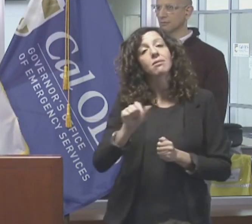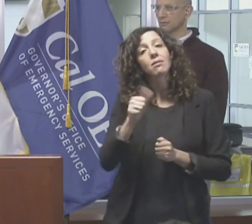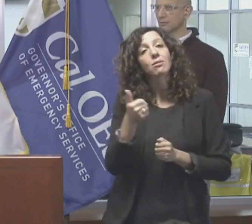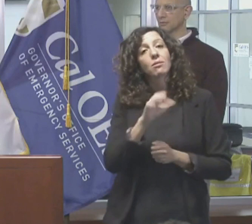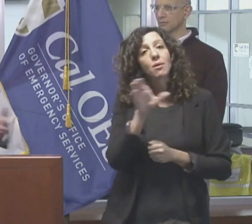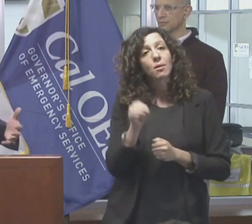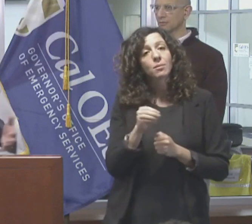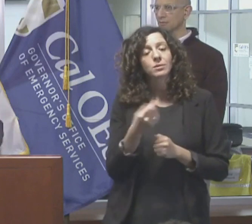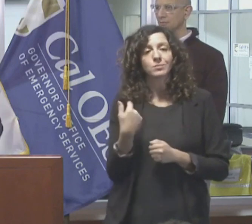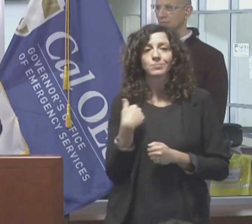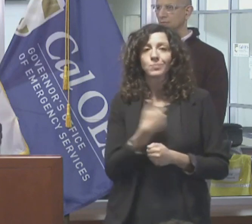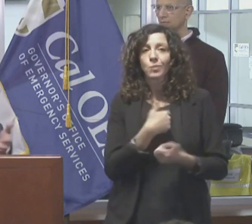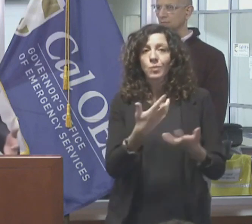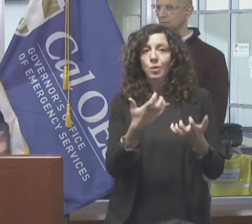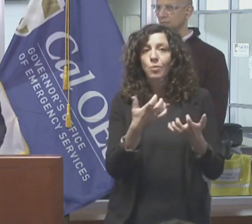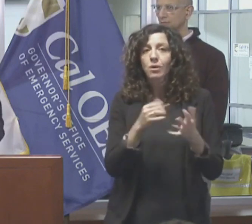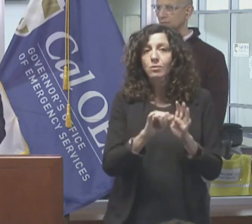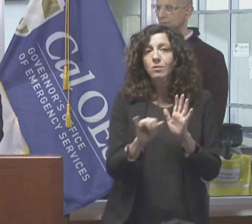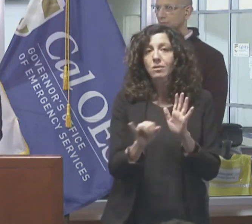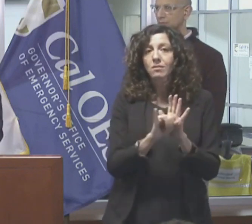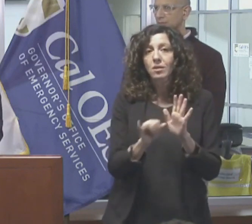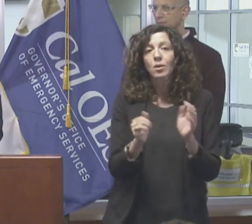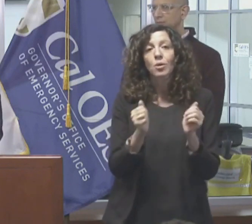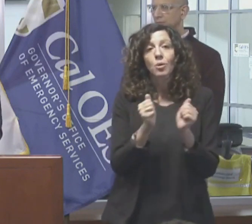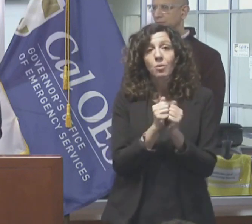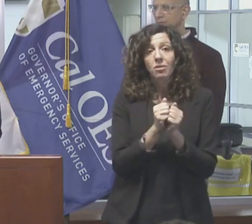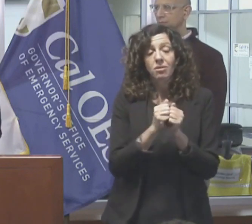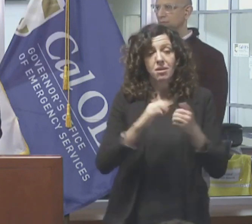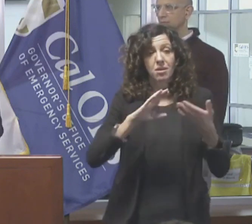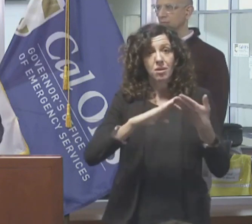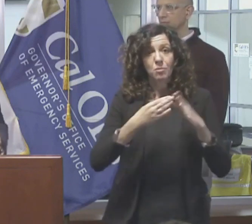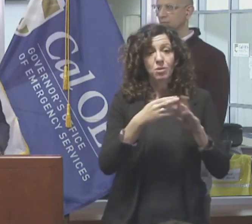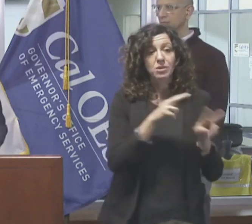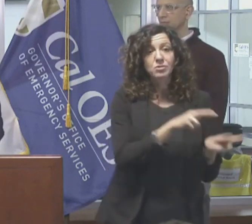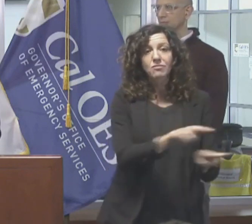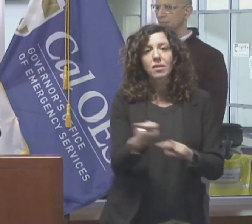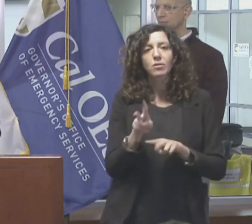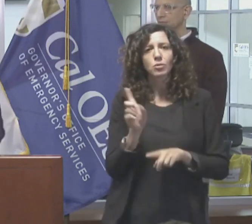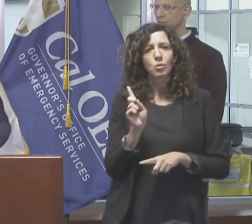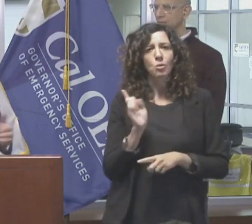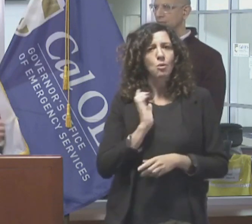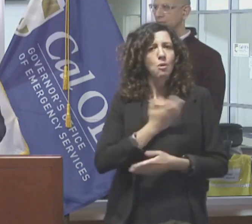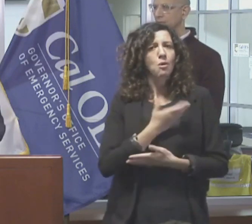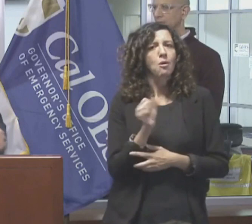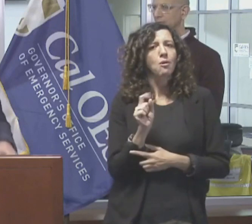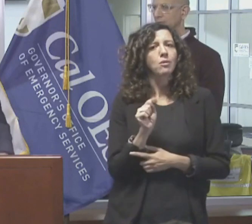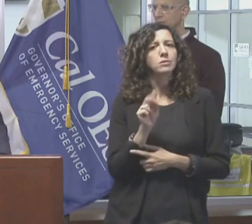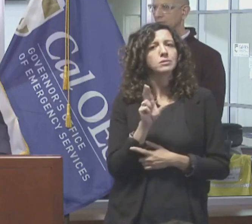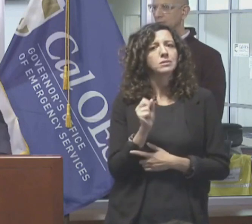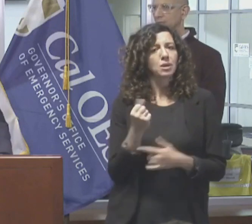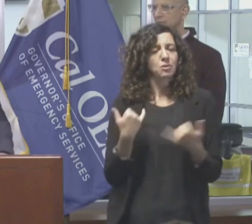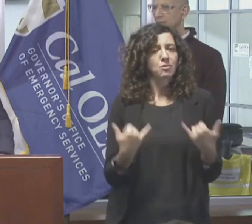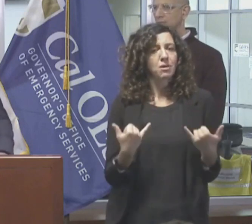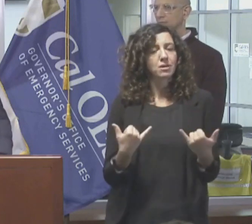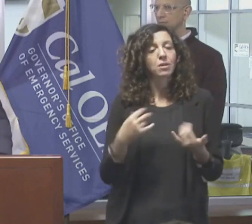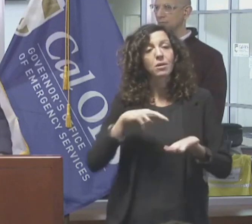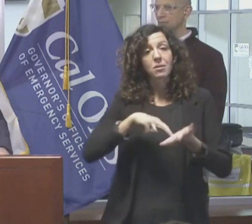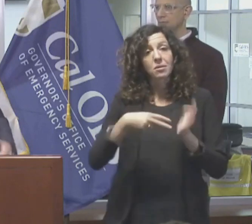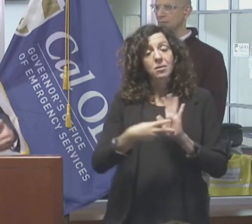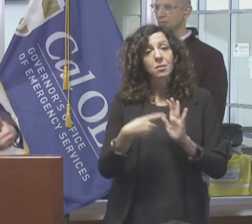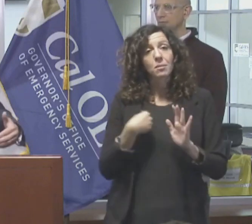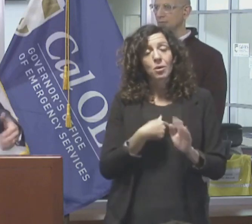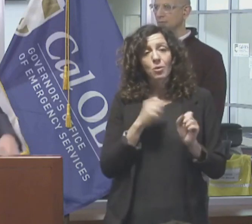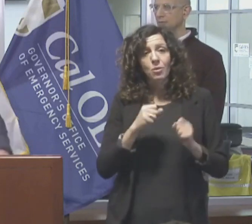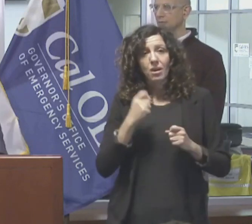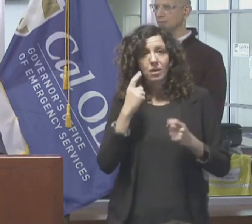to identify through community surveillance where we are, so that we could begin to process how we need